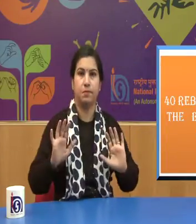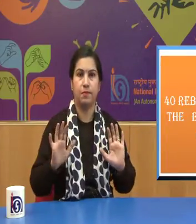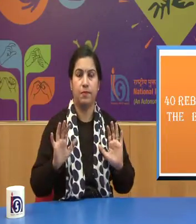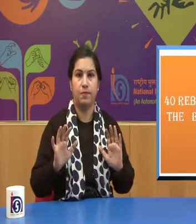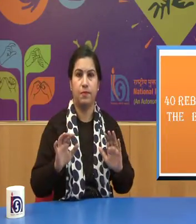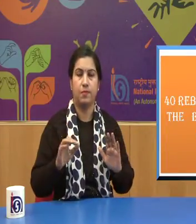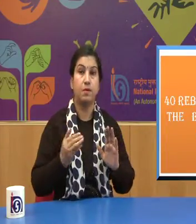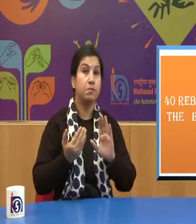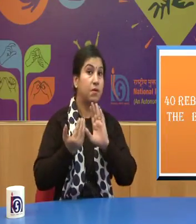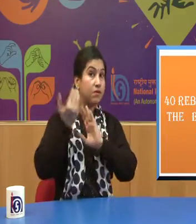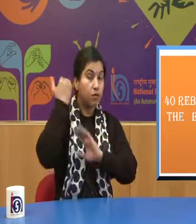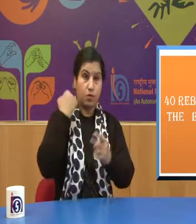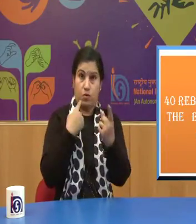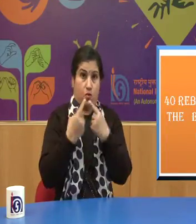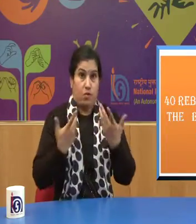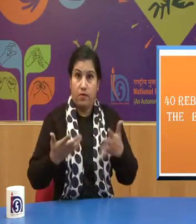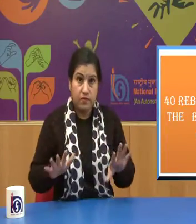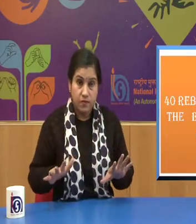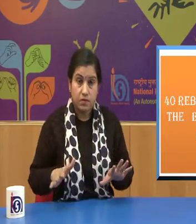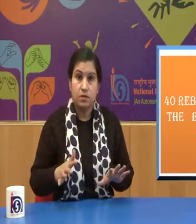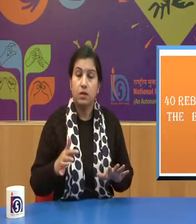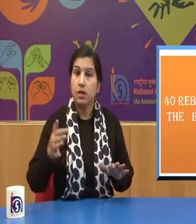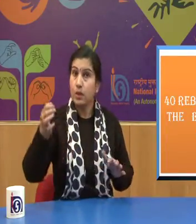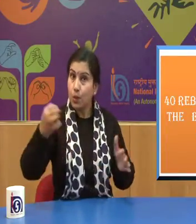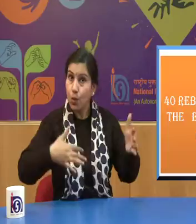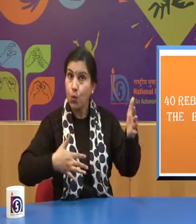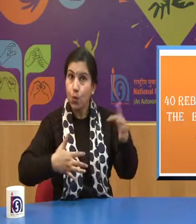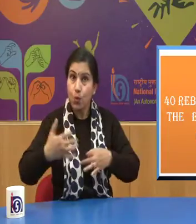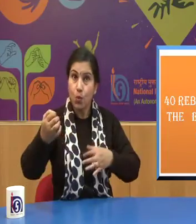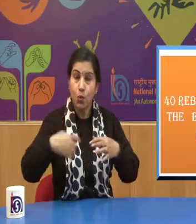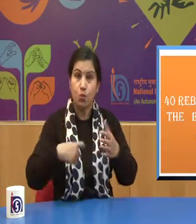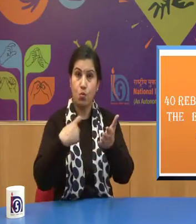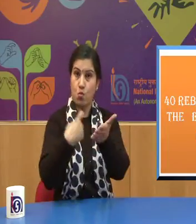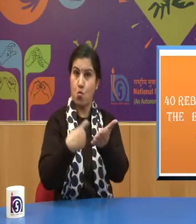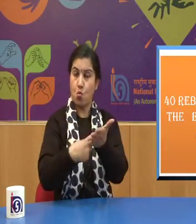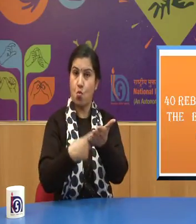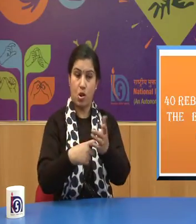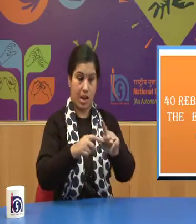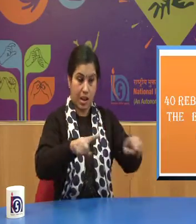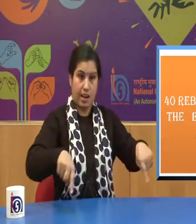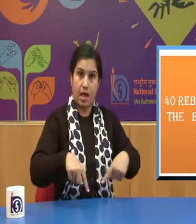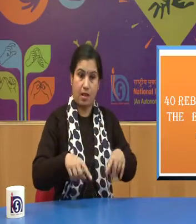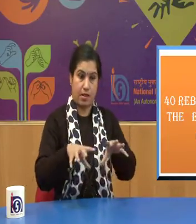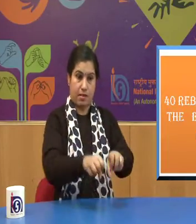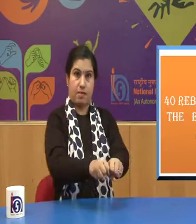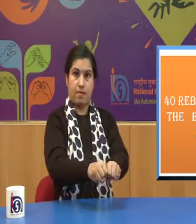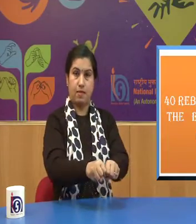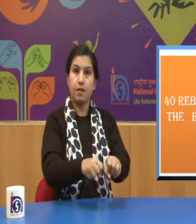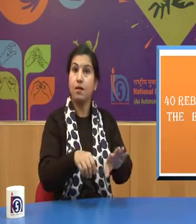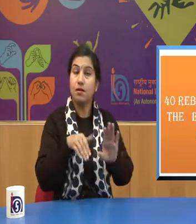We have discussed about the various new land revenue settlements that were introduced in